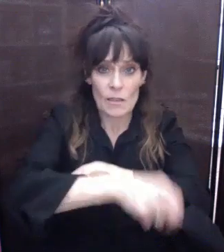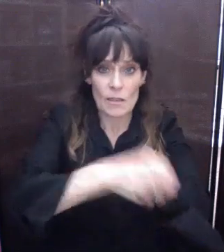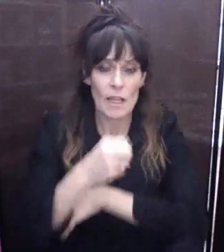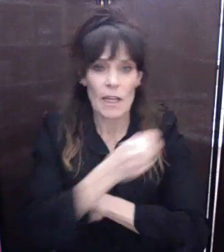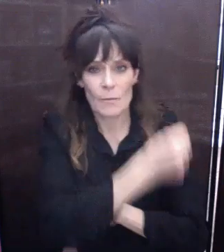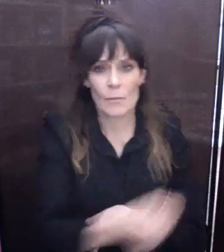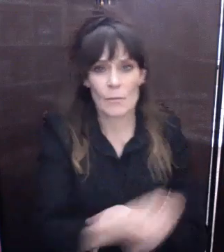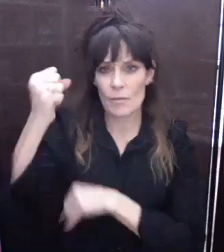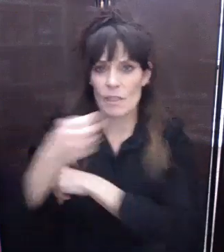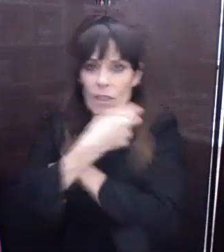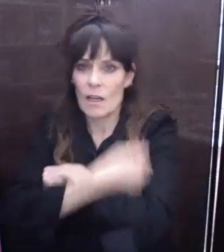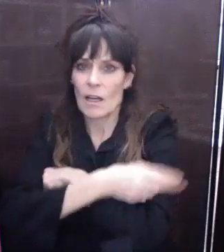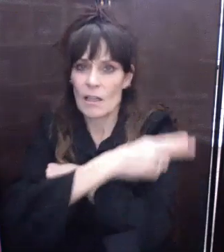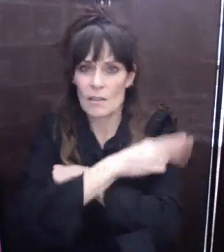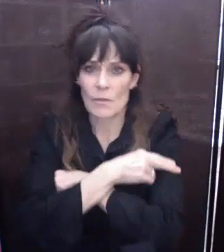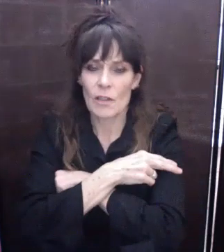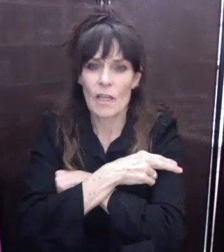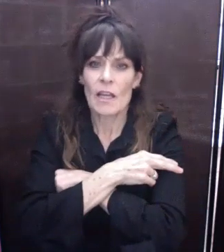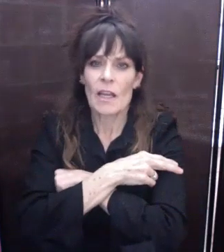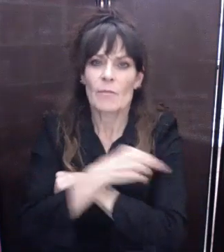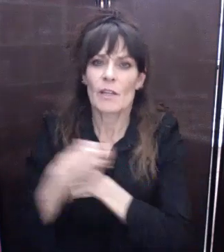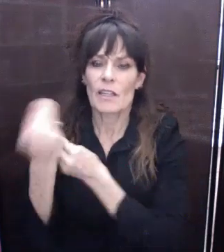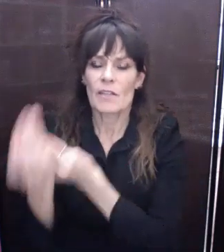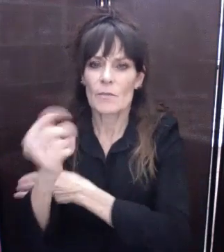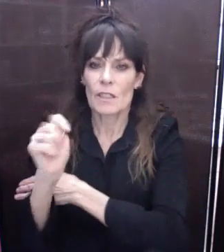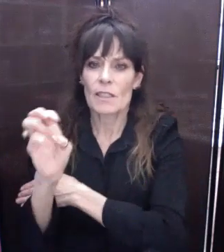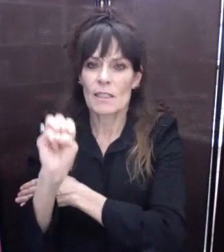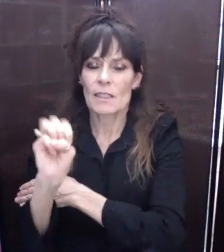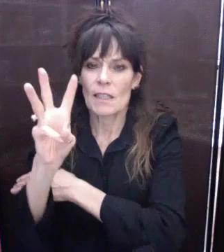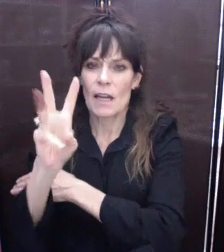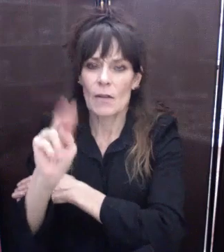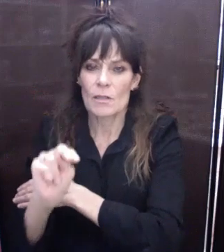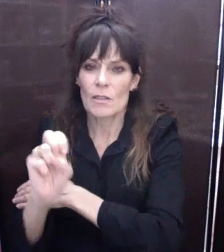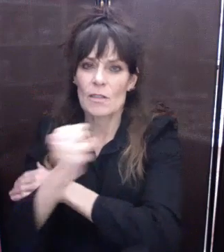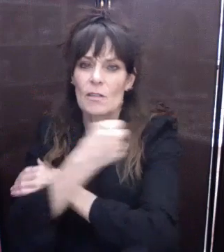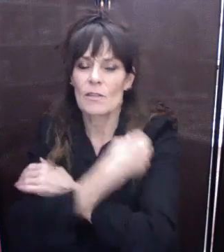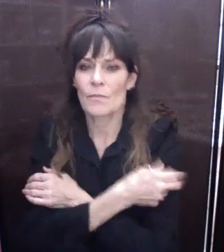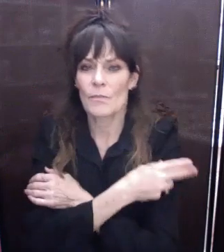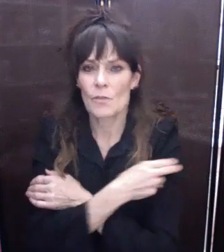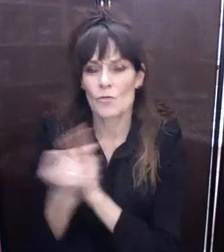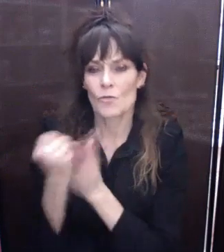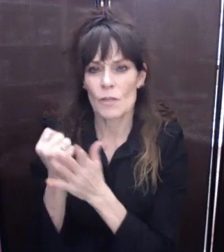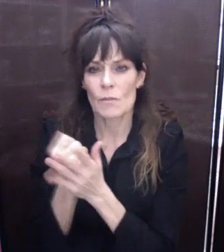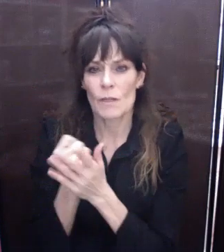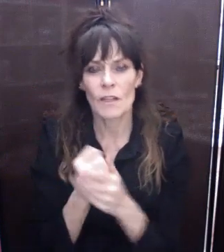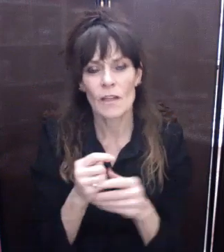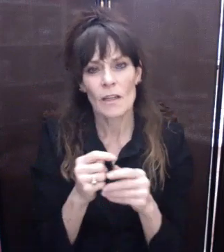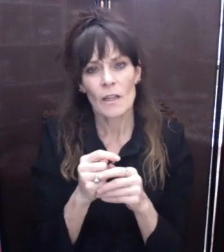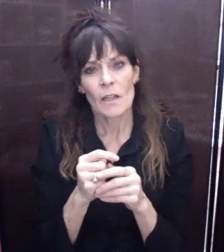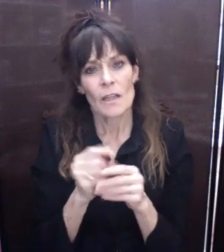commenced the town's treatment. Bill writes another letter that's almost as hopeful to Lois, but Eddie does